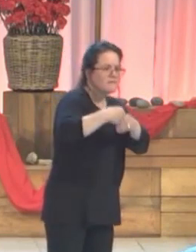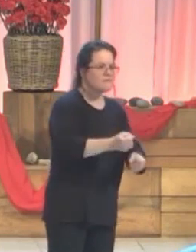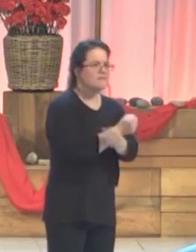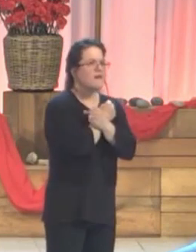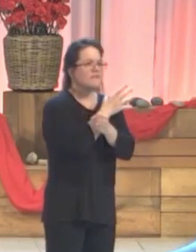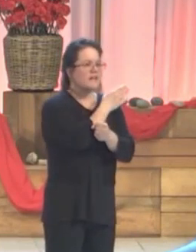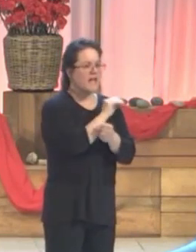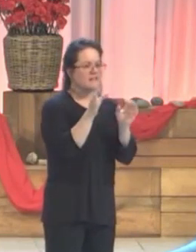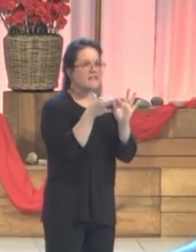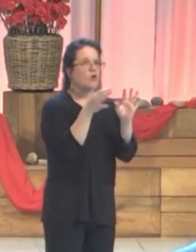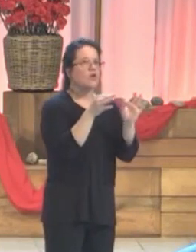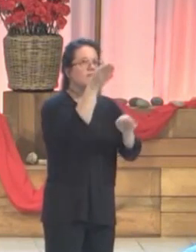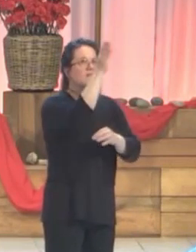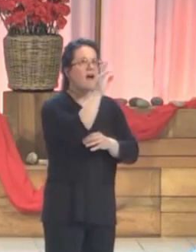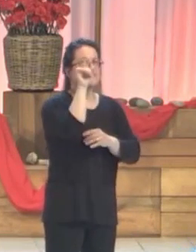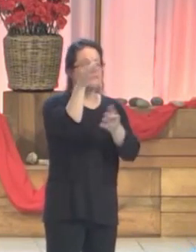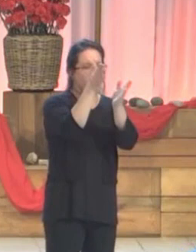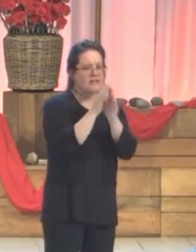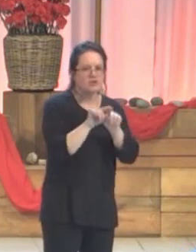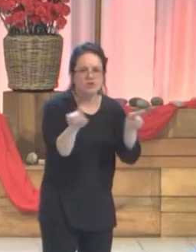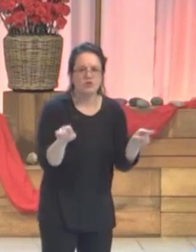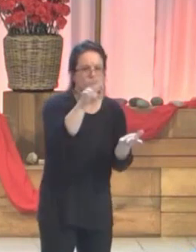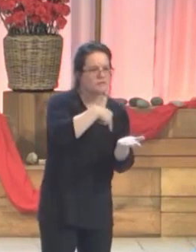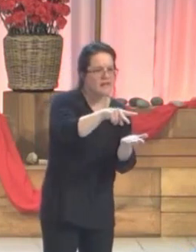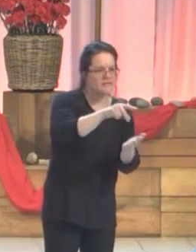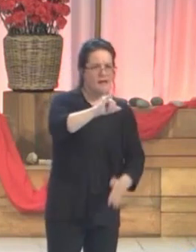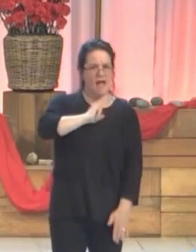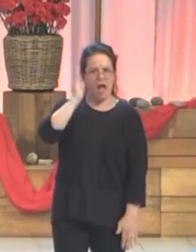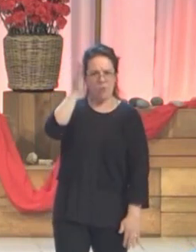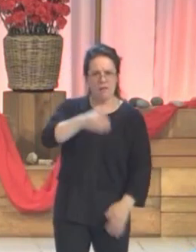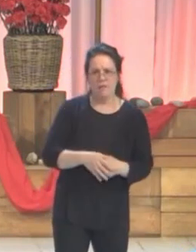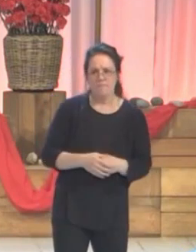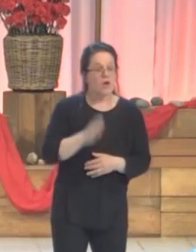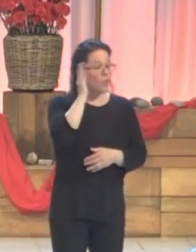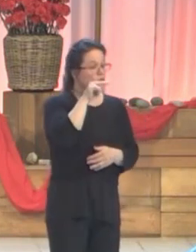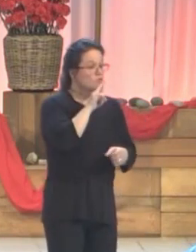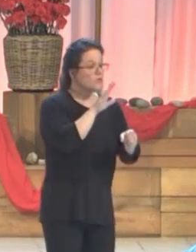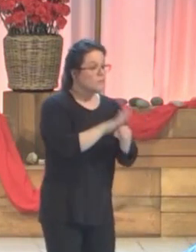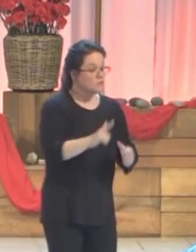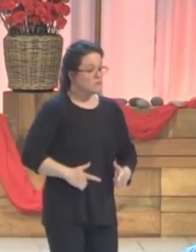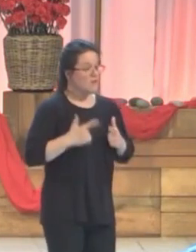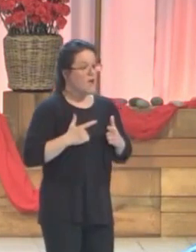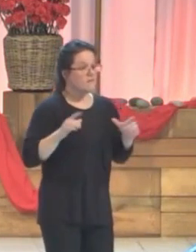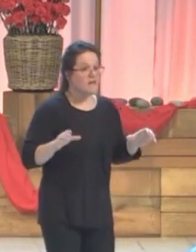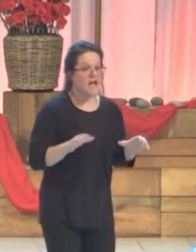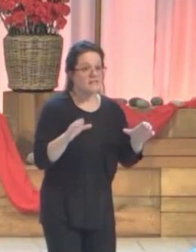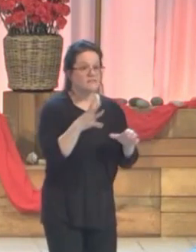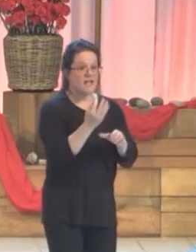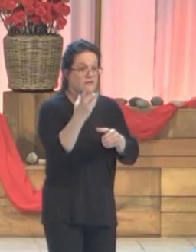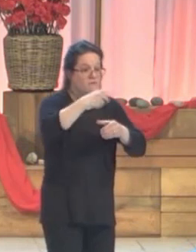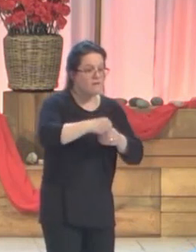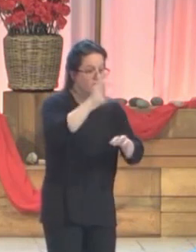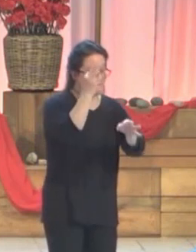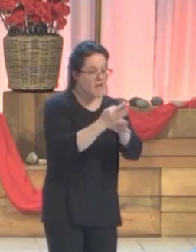loving and lyrical God who is asking you to dance? Lyrical God who's asking you to will you commit dance? To the life of active and engaged